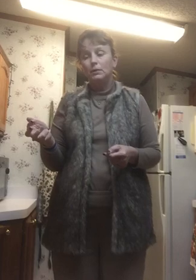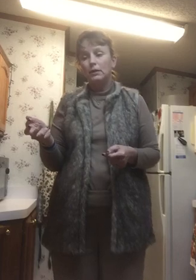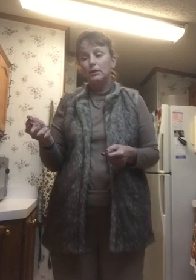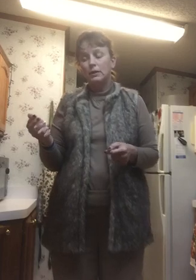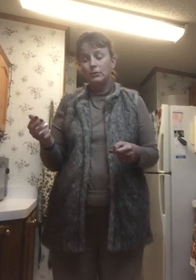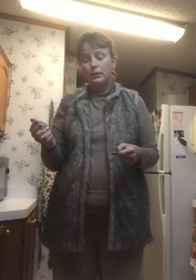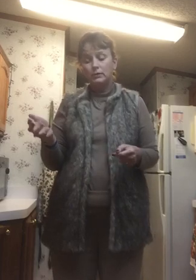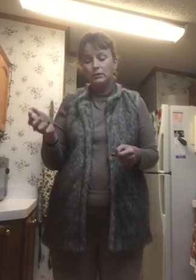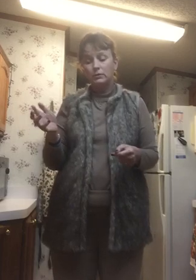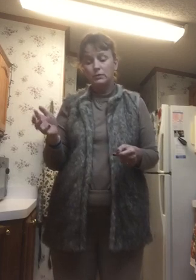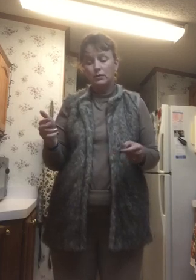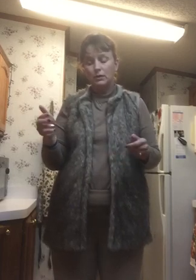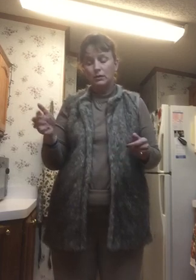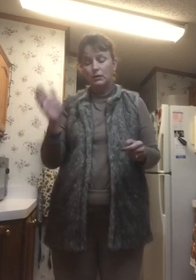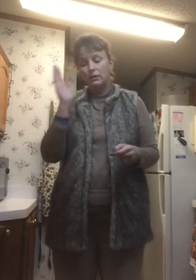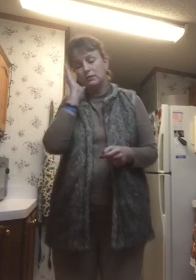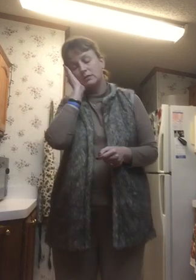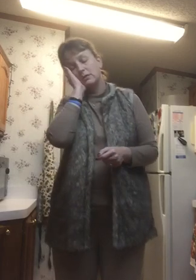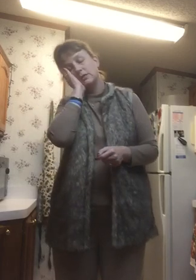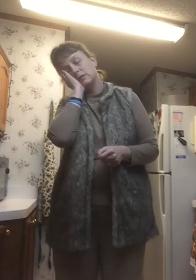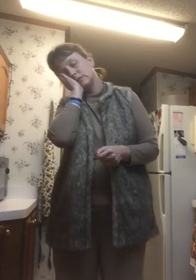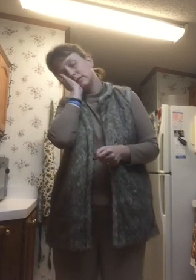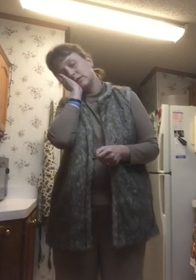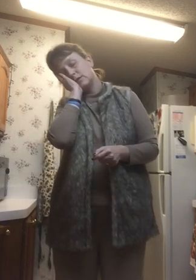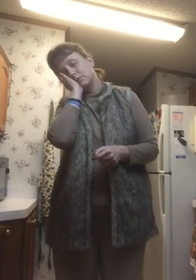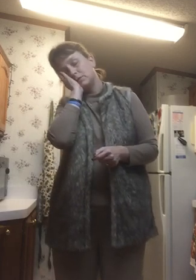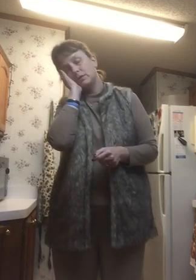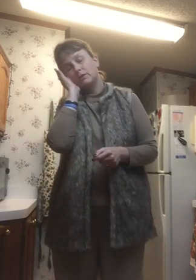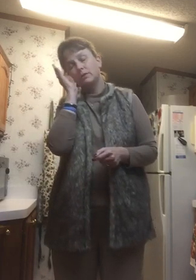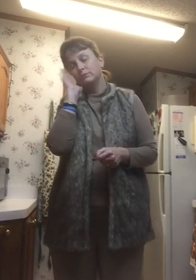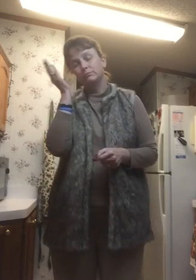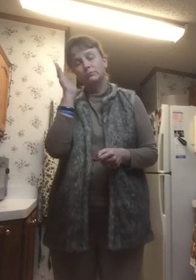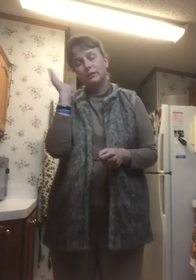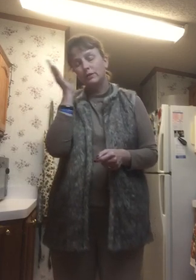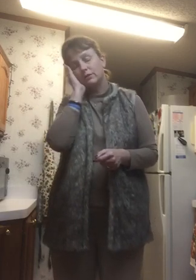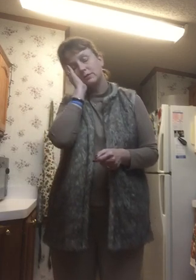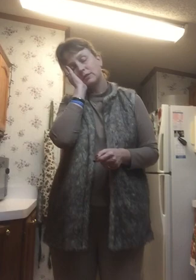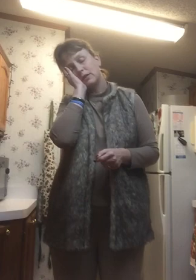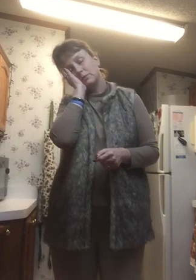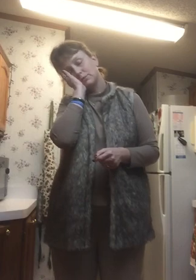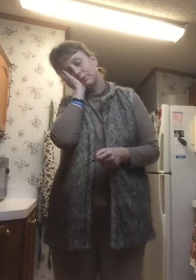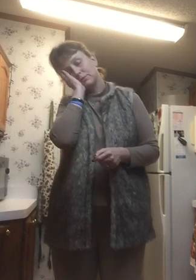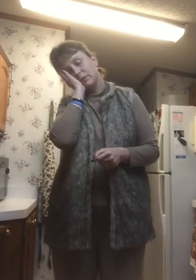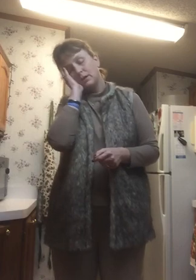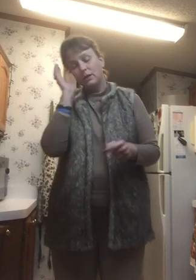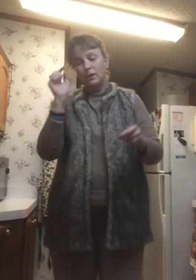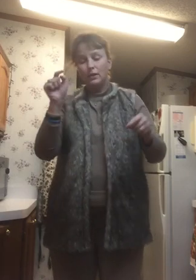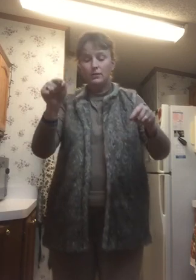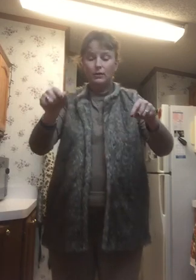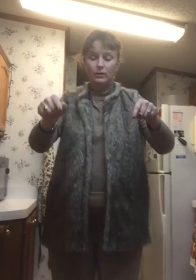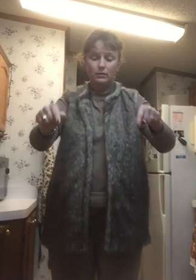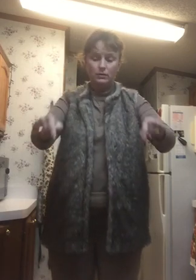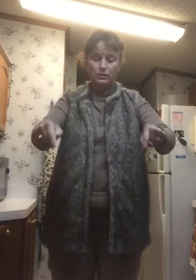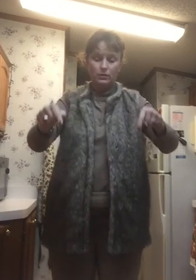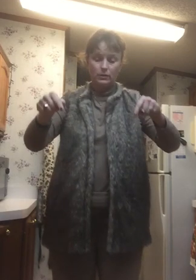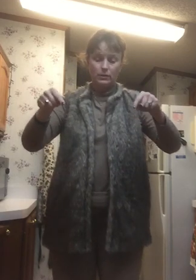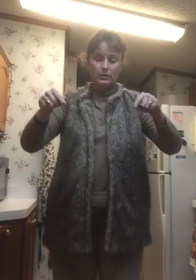But anyway, so it's sleep, or like you're asleep. And then these